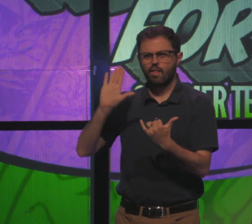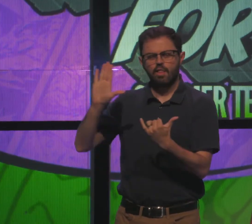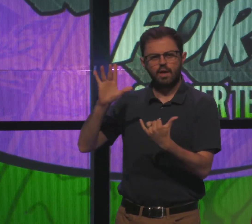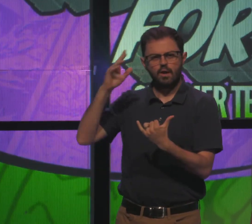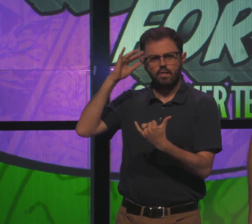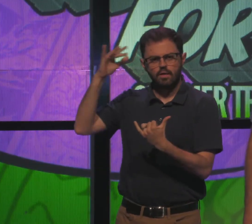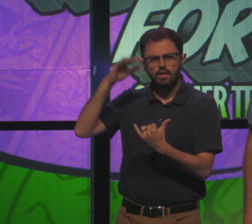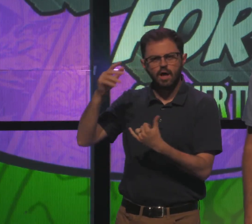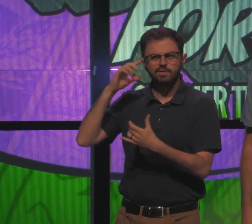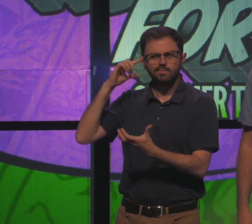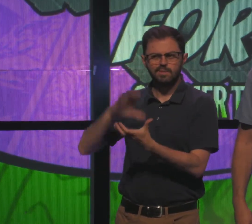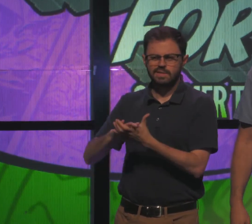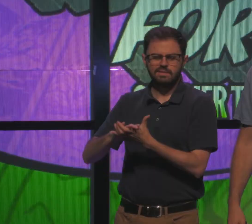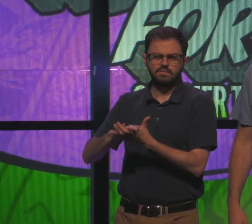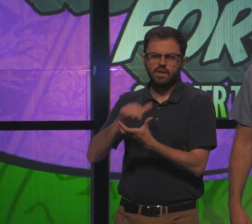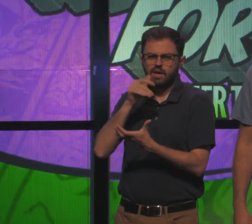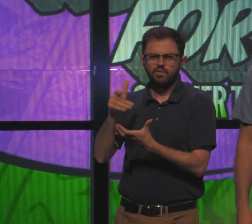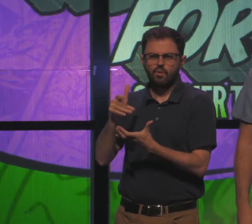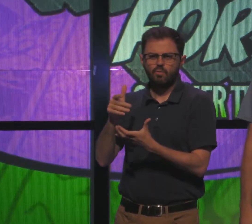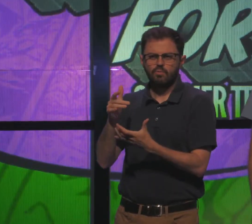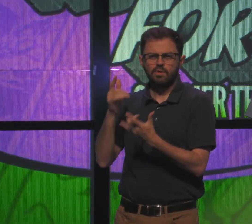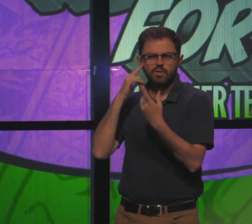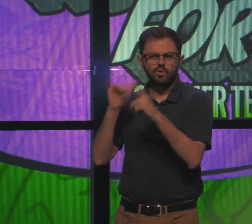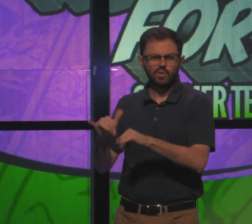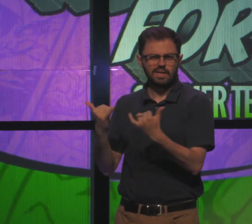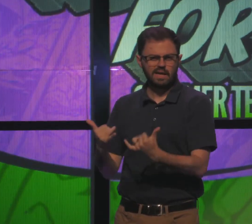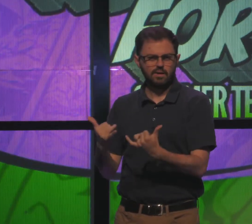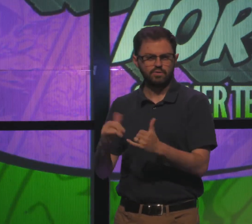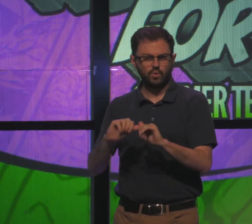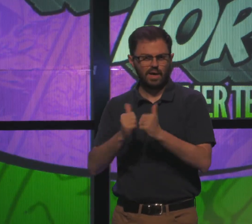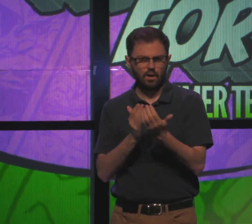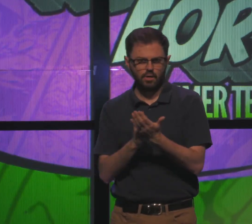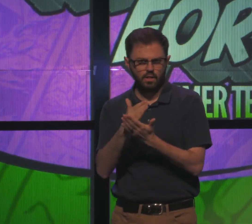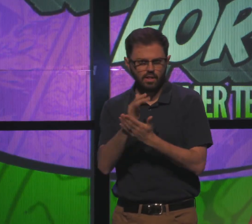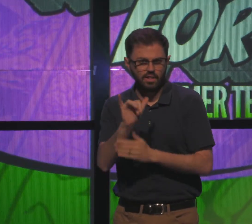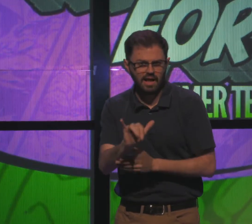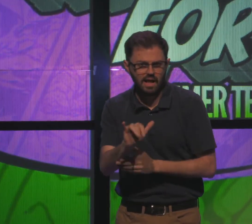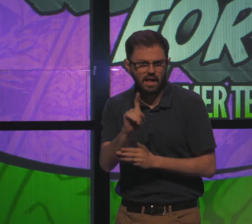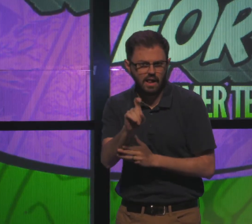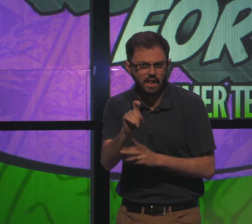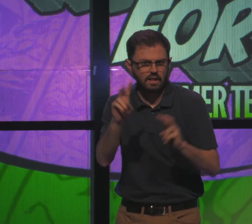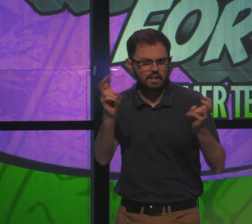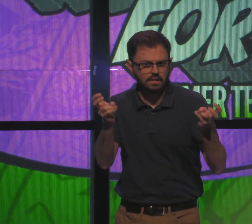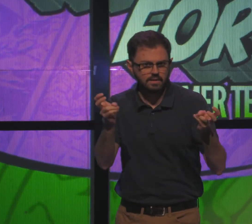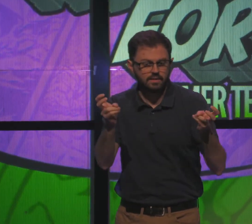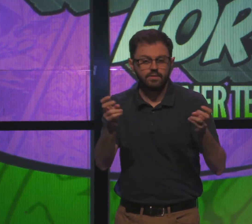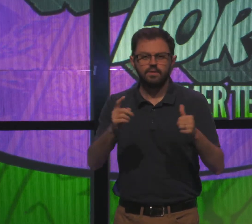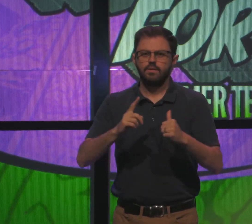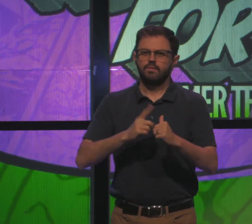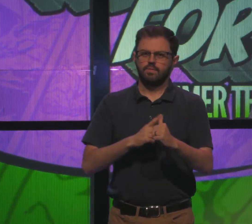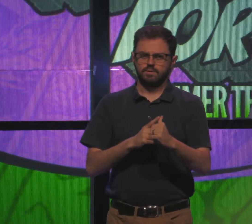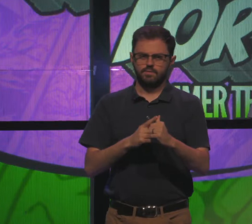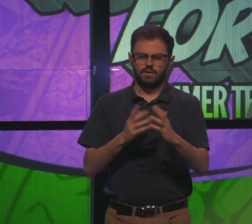beliefs. What are your thoughts on navigating that? First of all, don't ever ask me my thoughts,